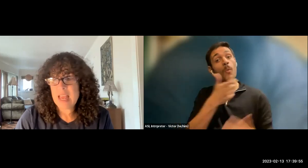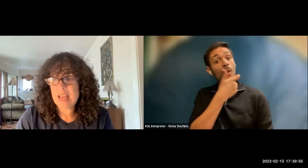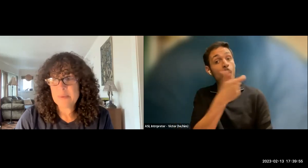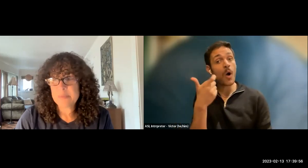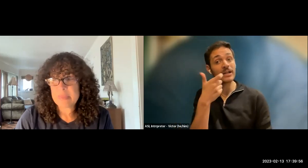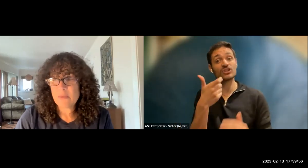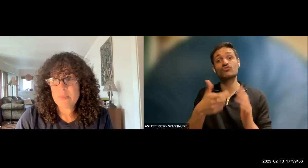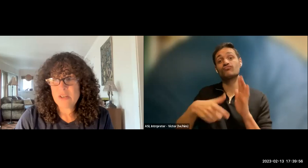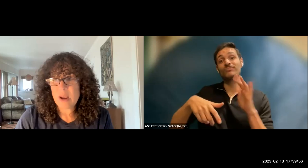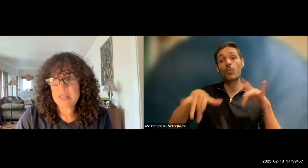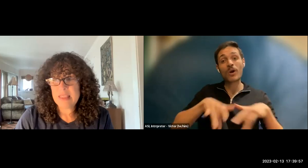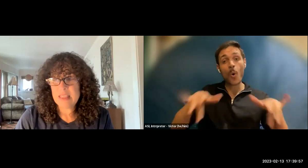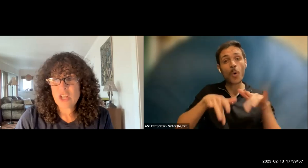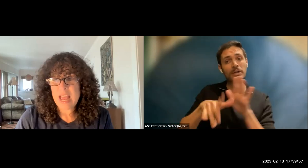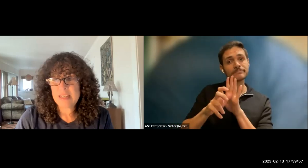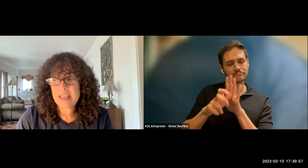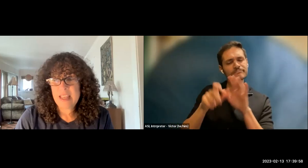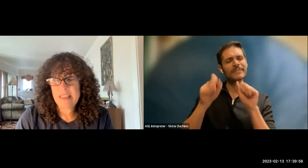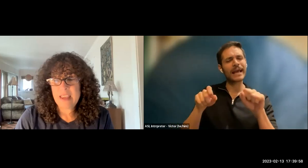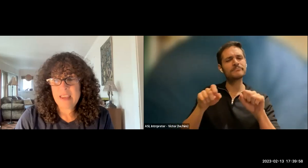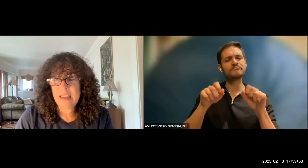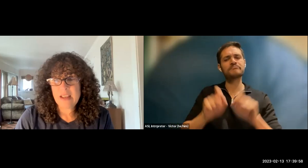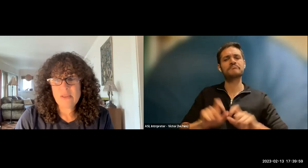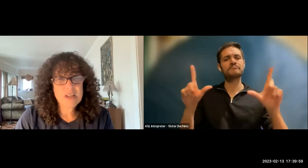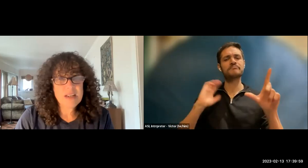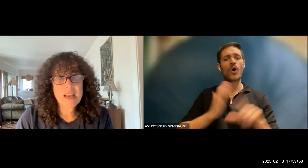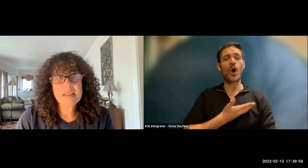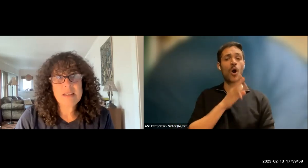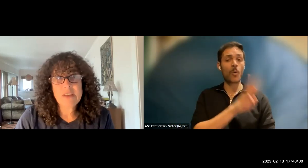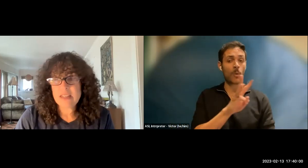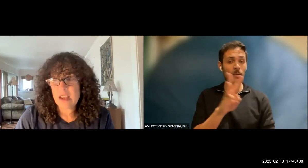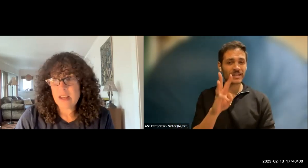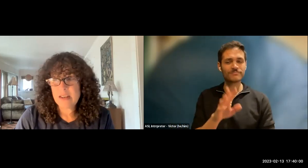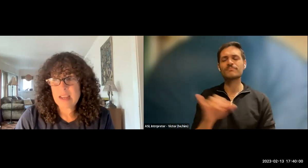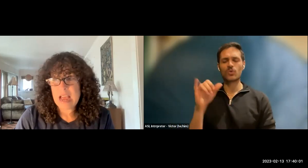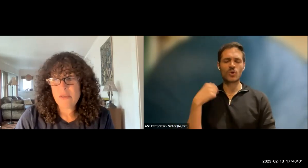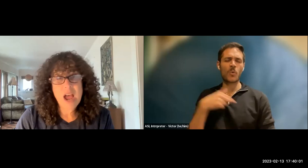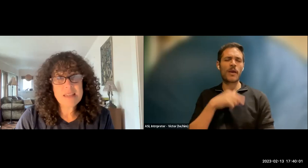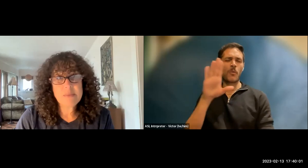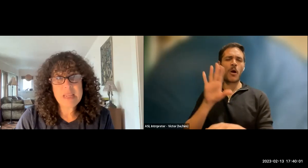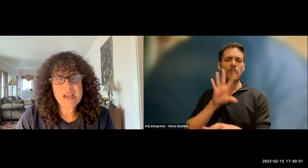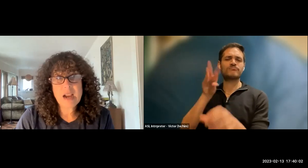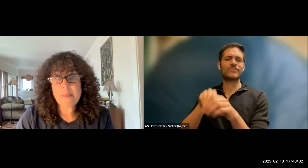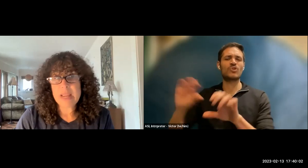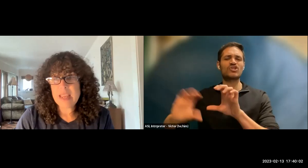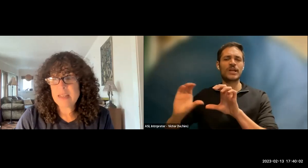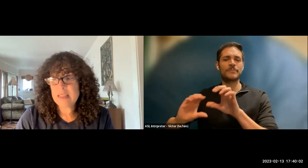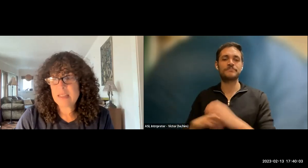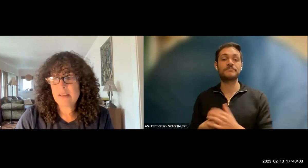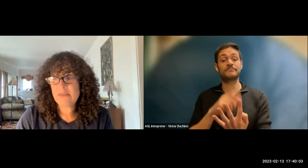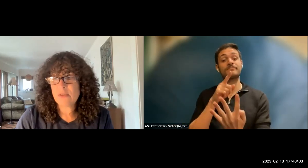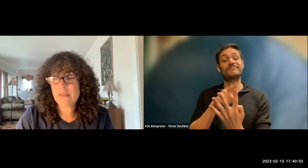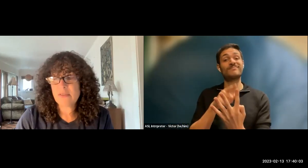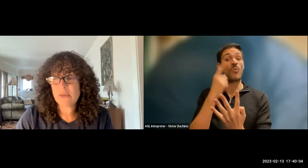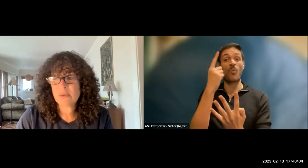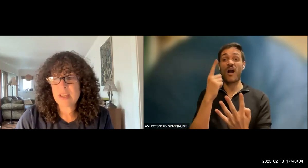also will be dropped in the chat. They included an event on how not to be a